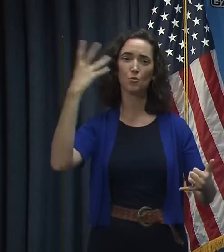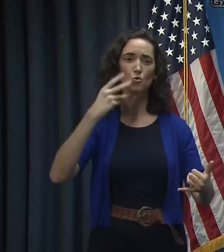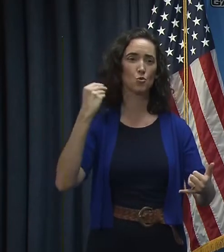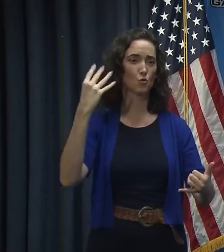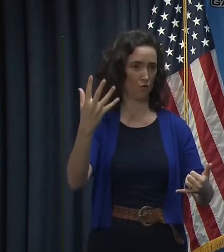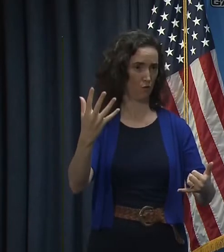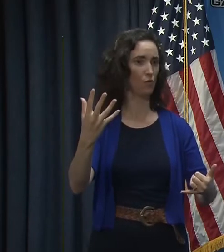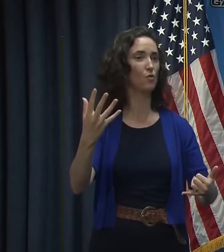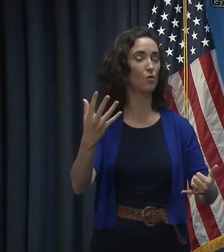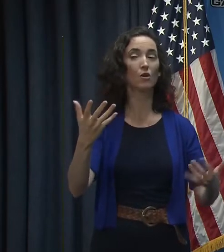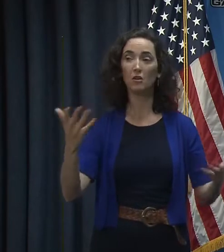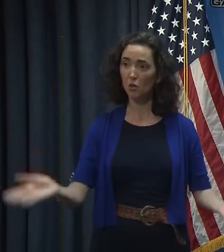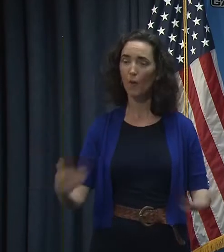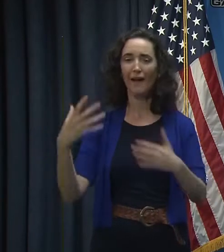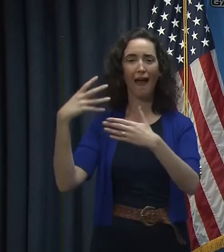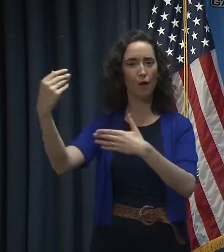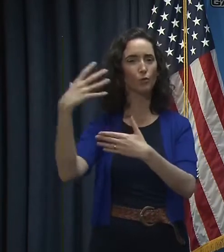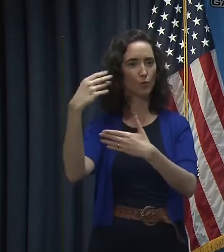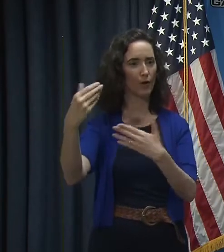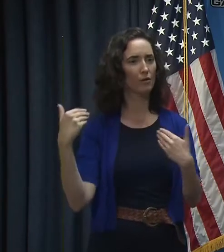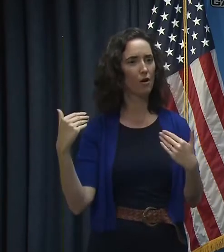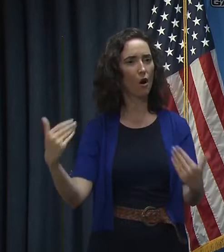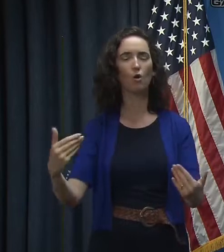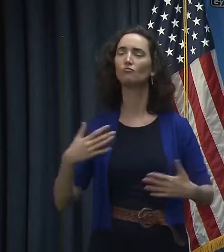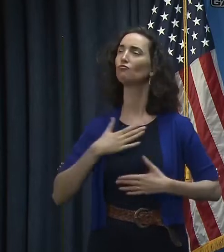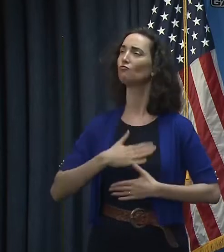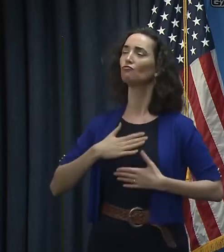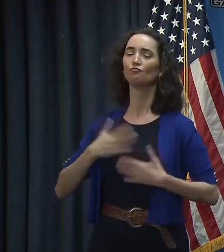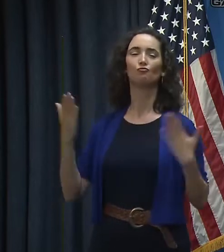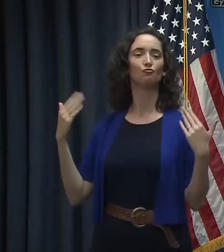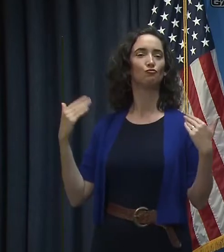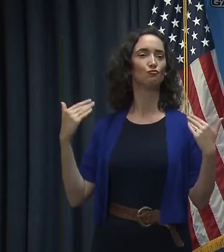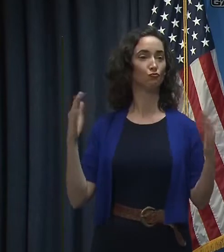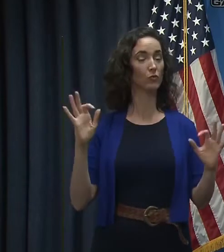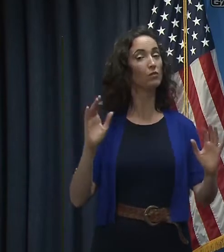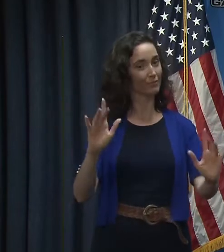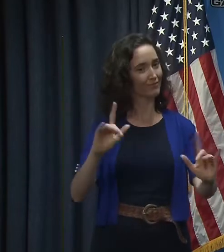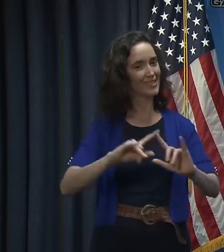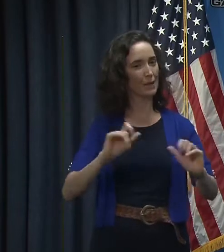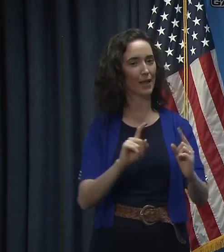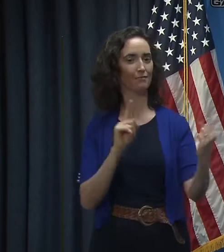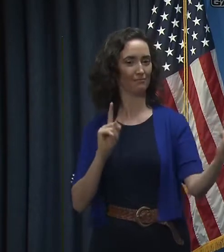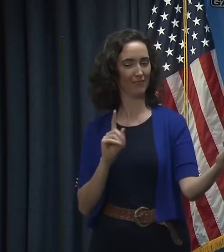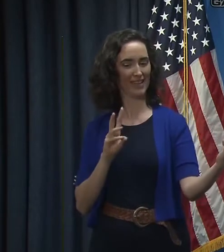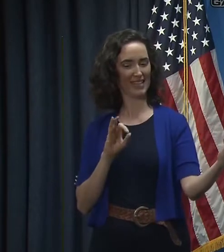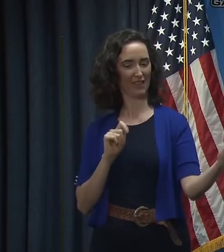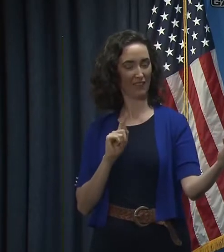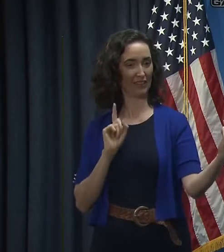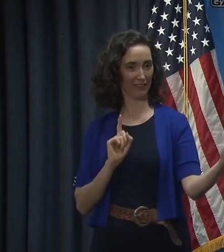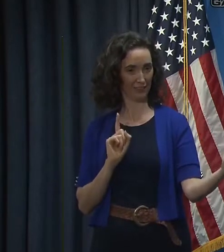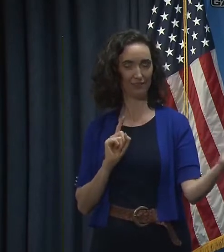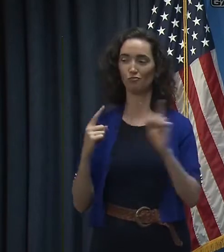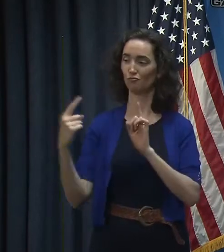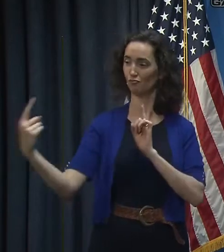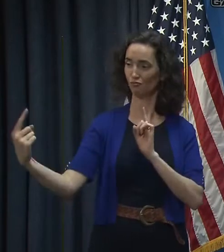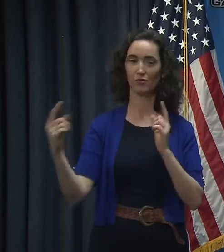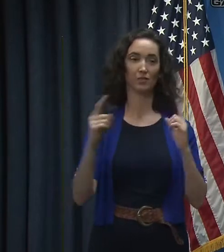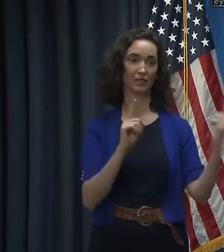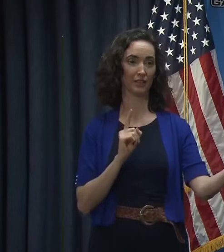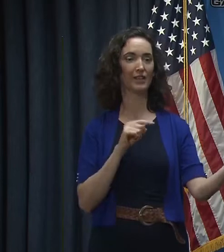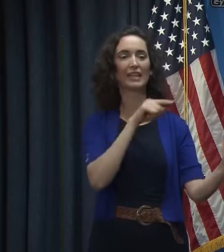And as a reminder, get out there and enjoy the beautiful weather while maintaining social distancing of 6 feet between you and people who